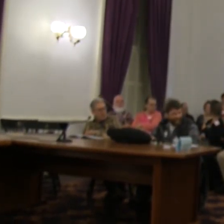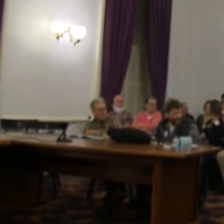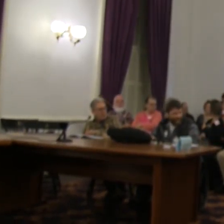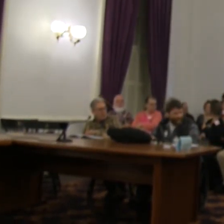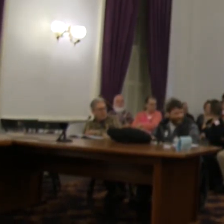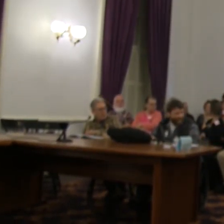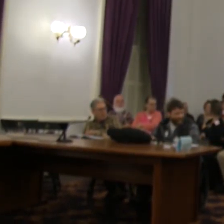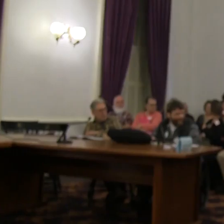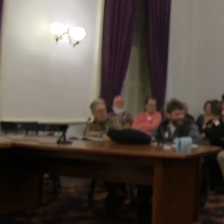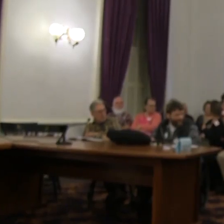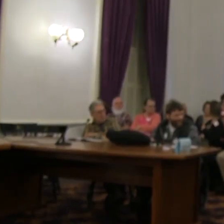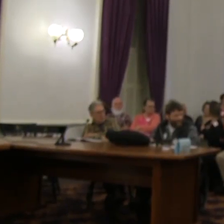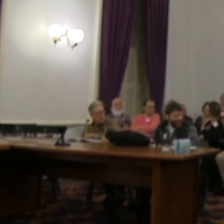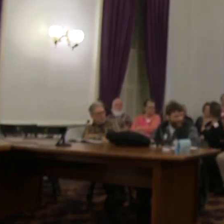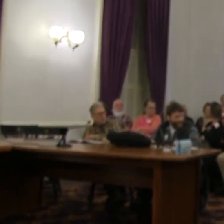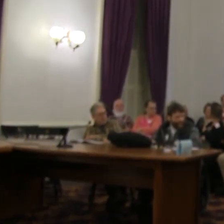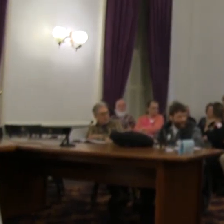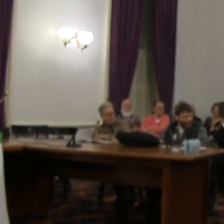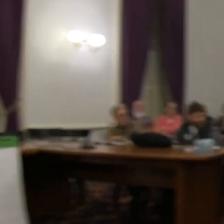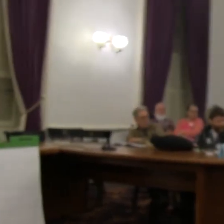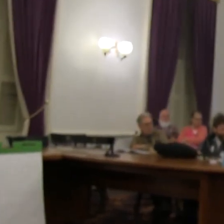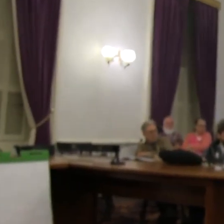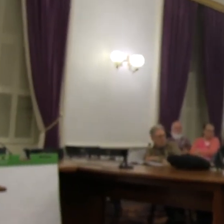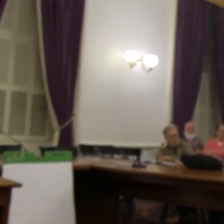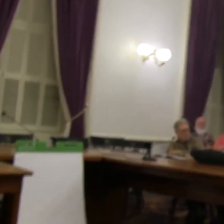Feel free to pass.